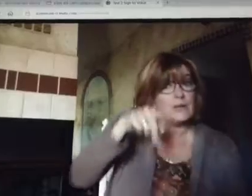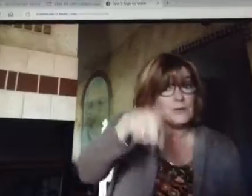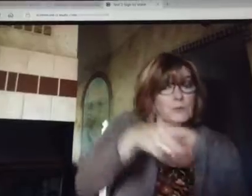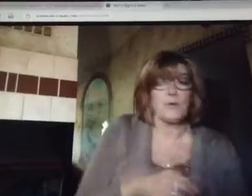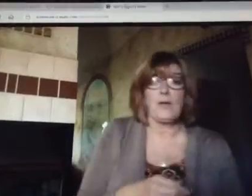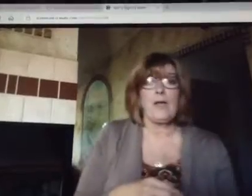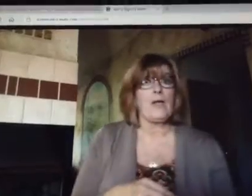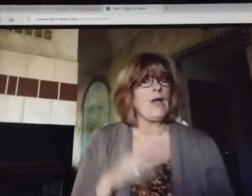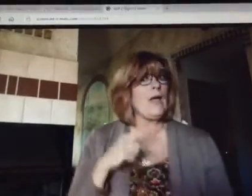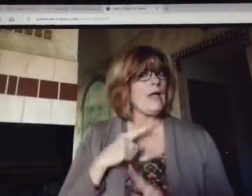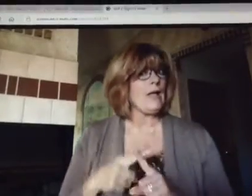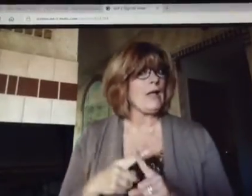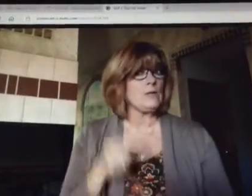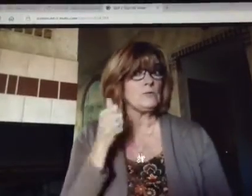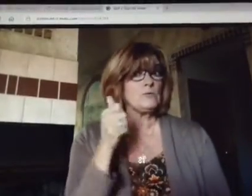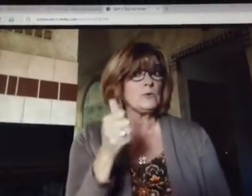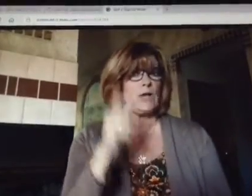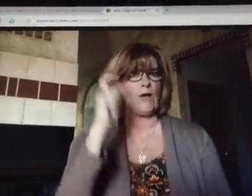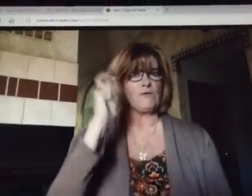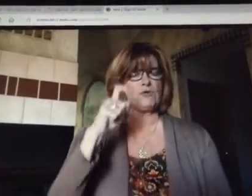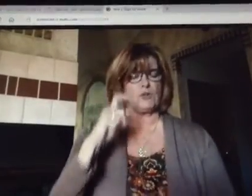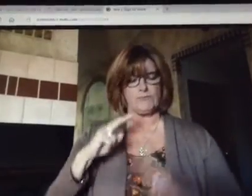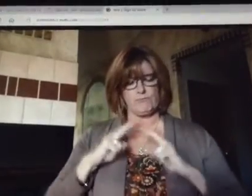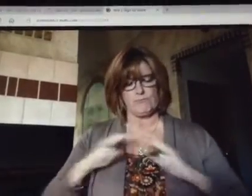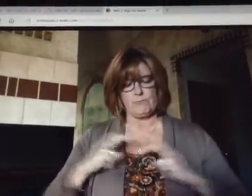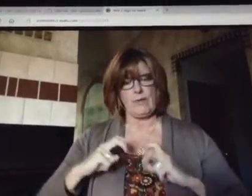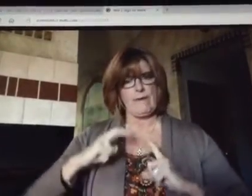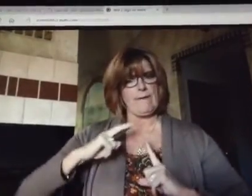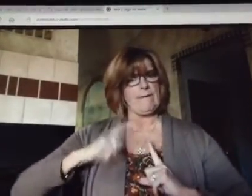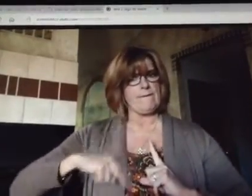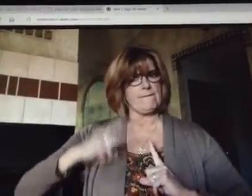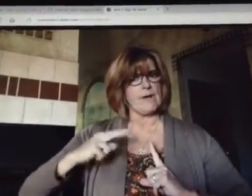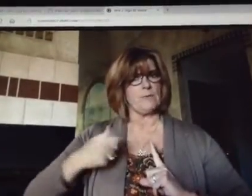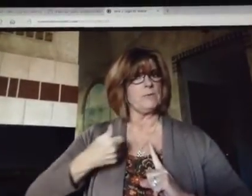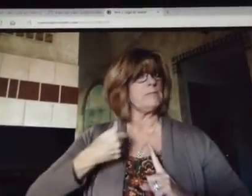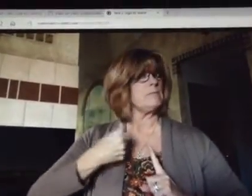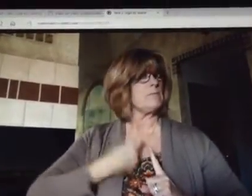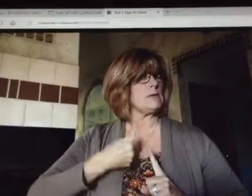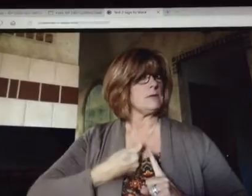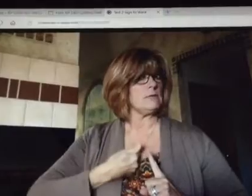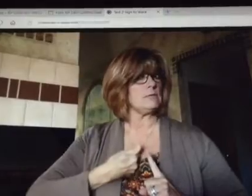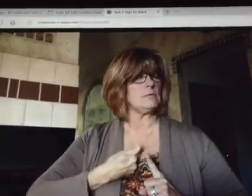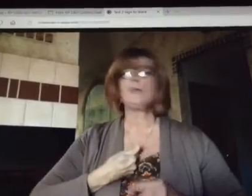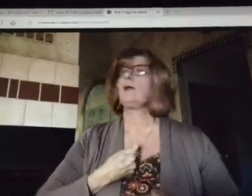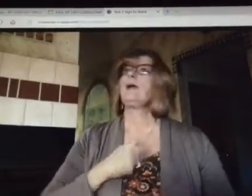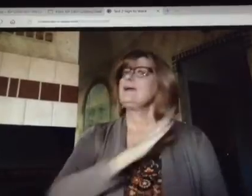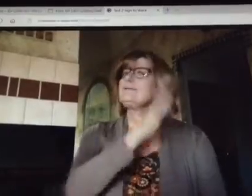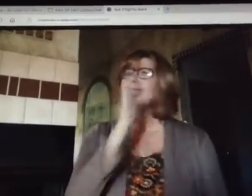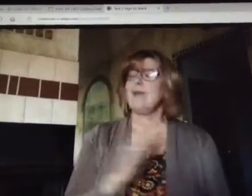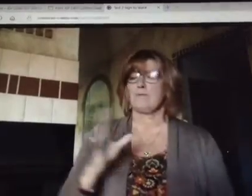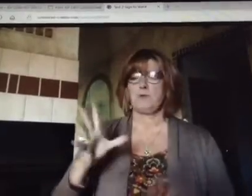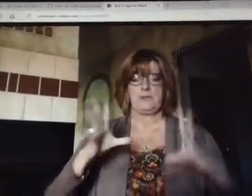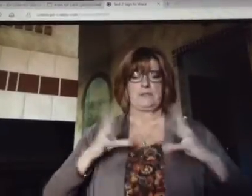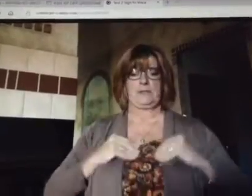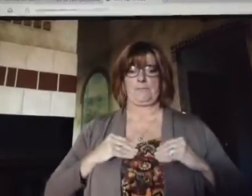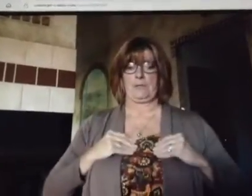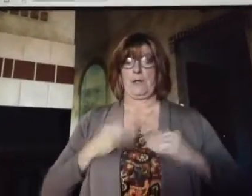Deaf people will be judging you, hearing people will be judging you, and you should also be analyzing your own personal